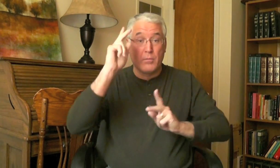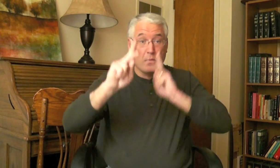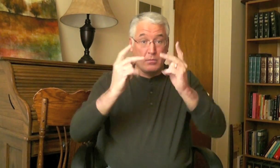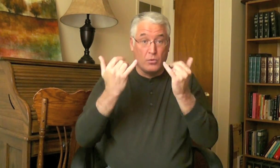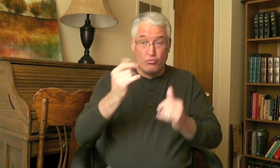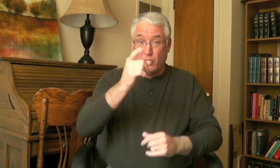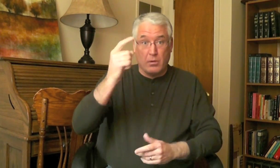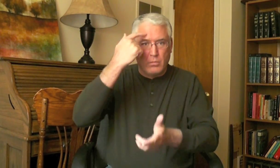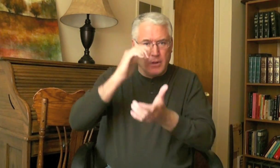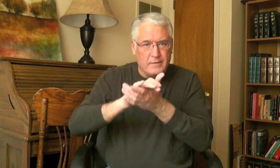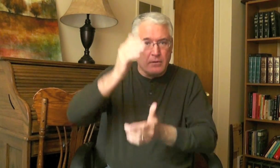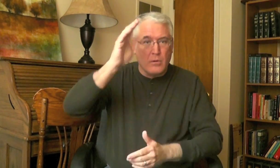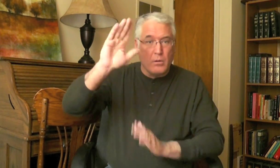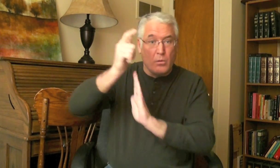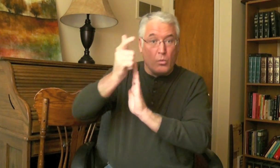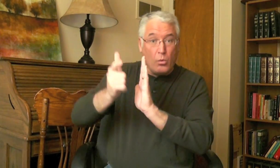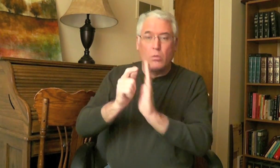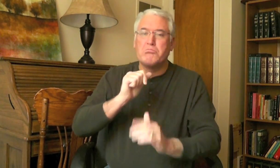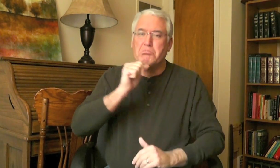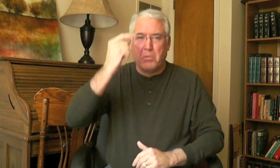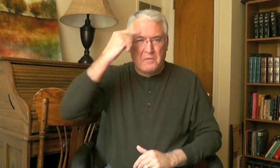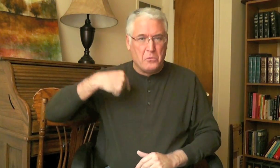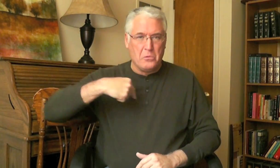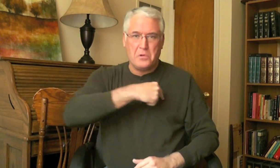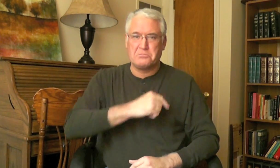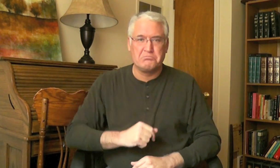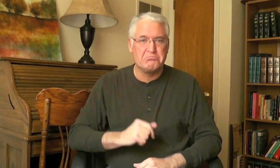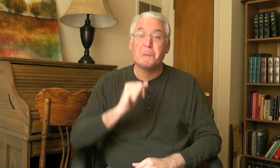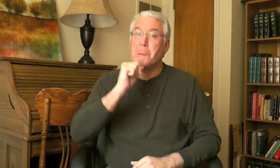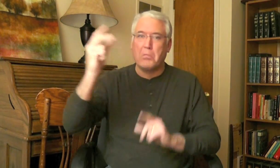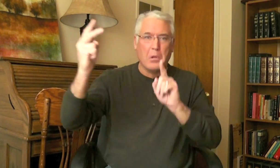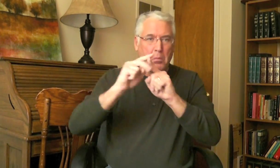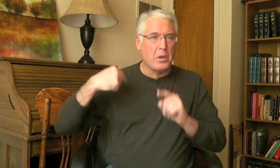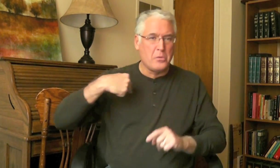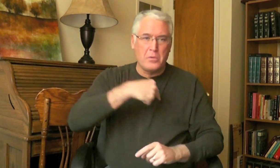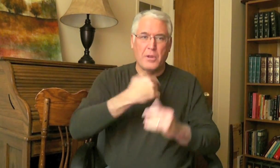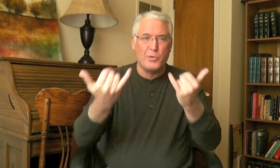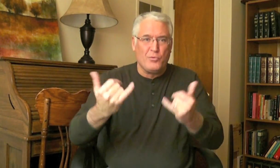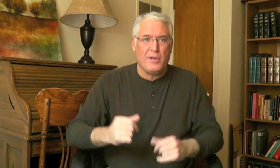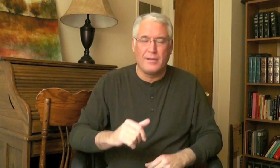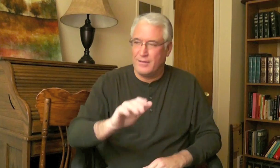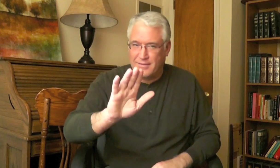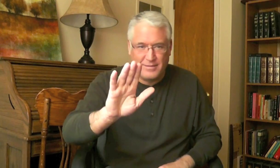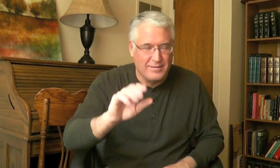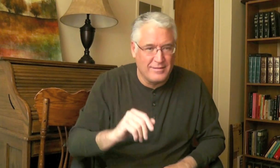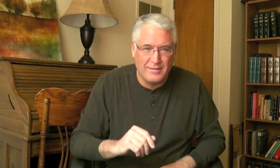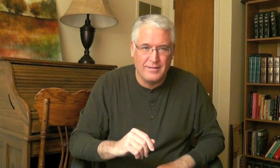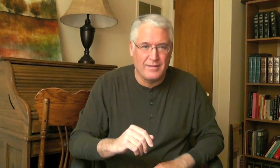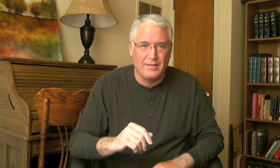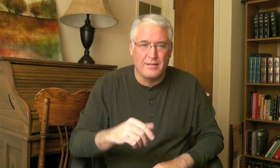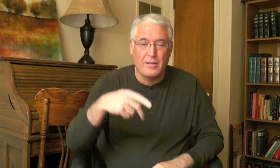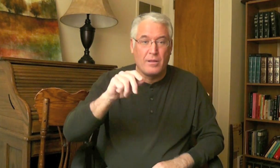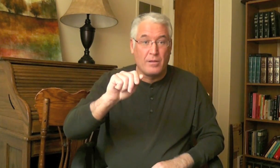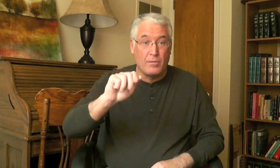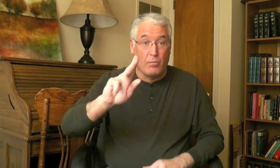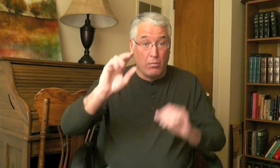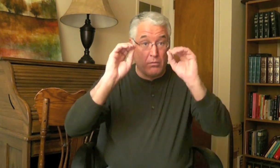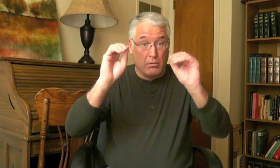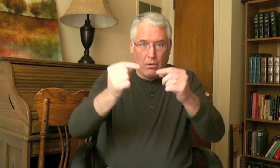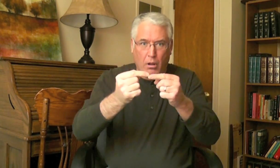are. There's some people, many, that believe that we are not, that the law does not apply to us, but that's not true.